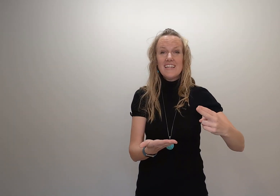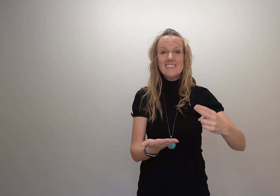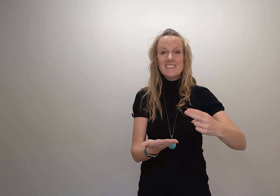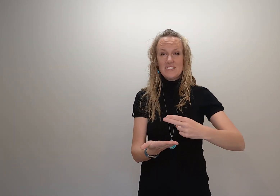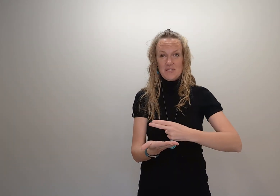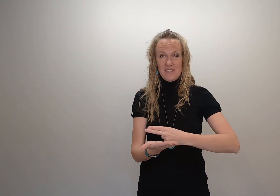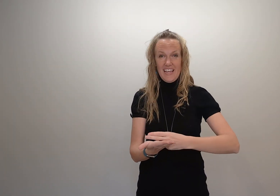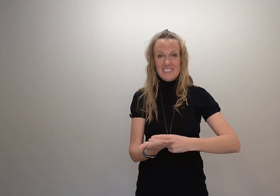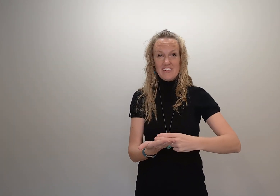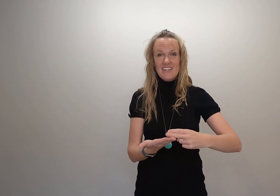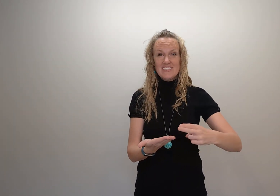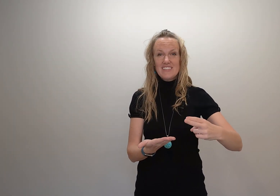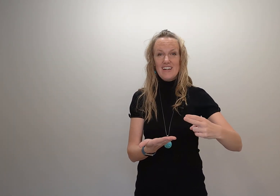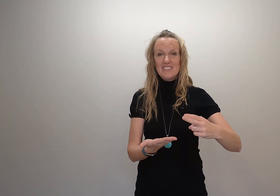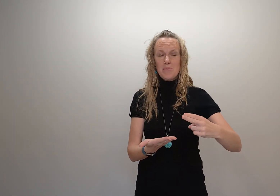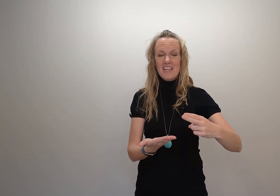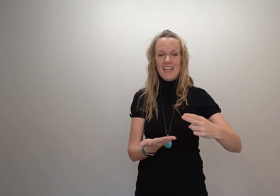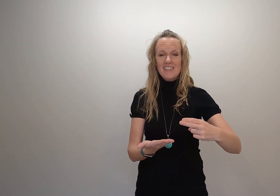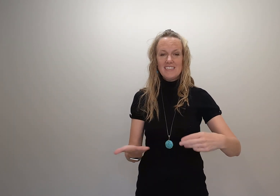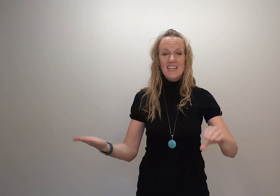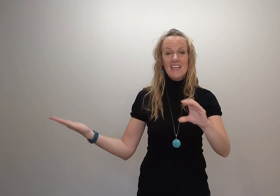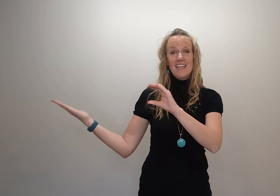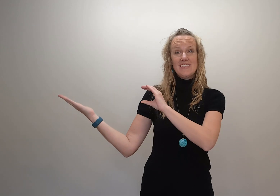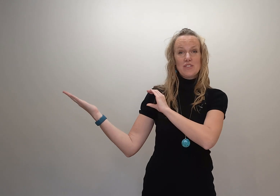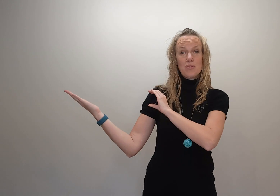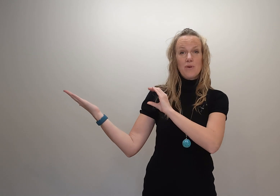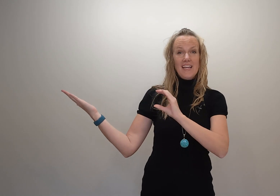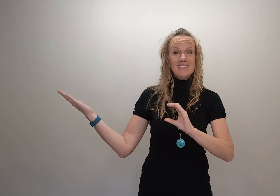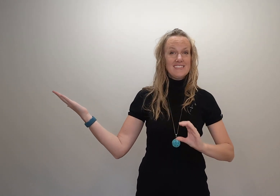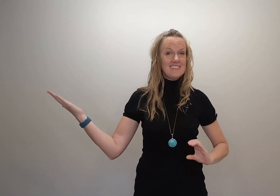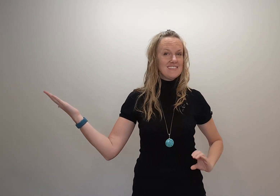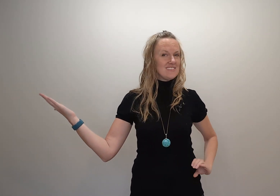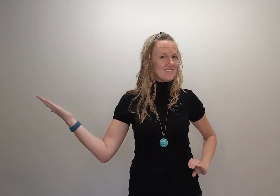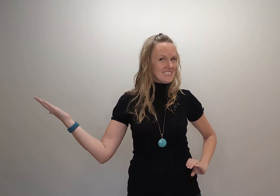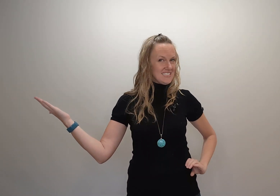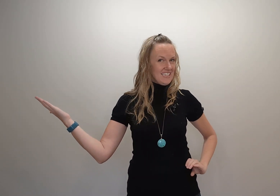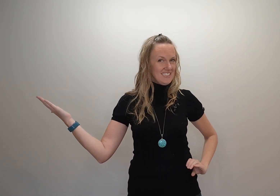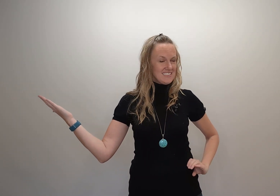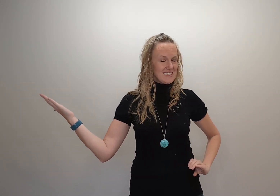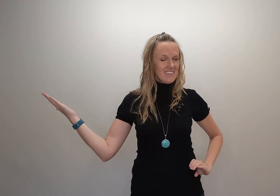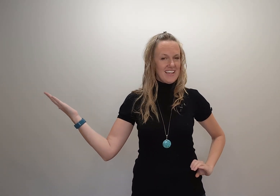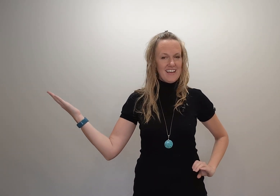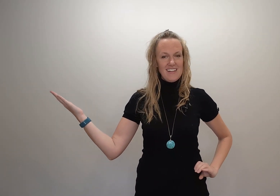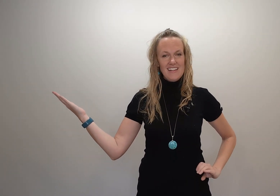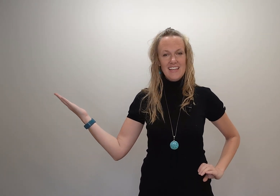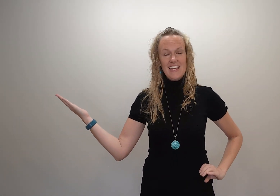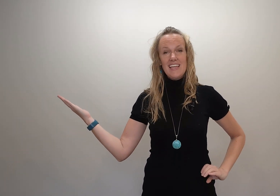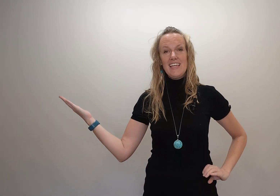holiness. So an H across your non-dominant hand is Christ. So a C instead of an L,